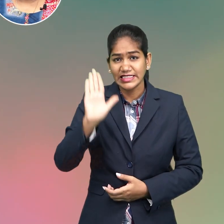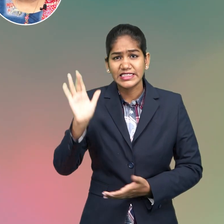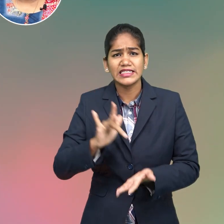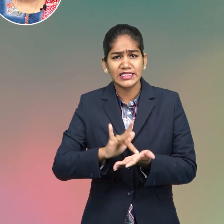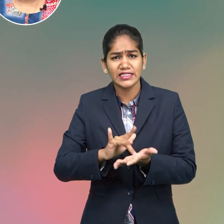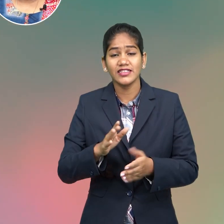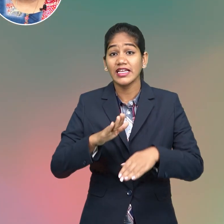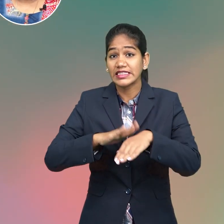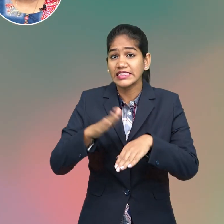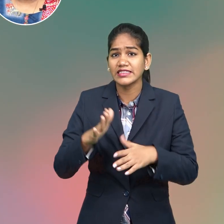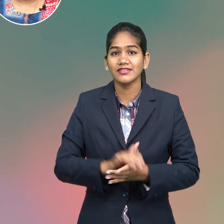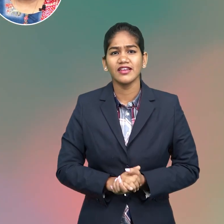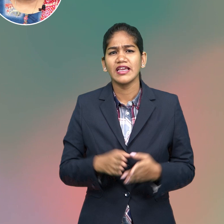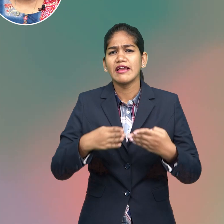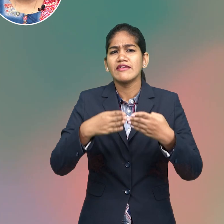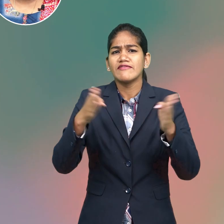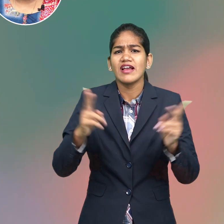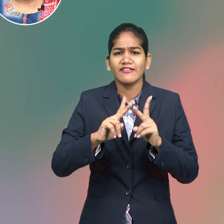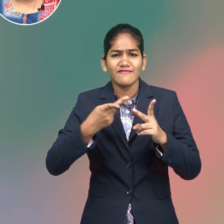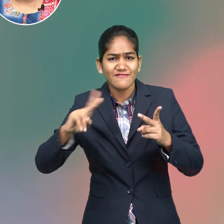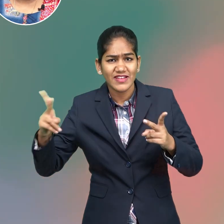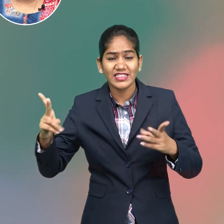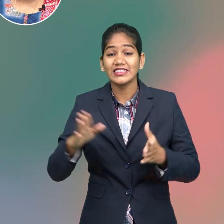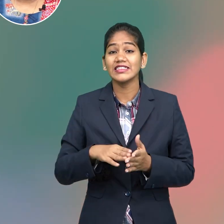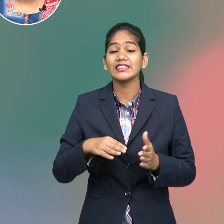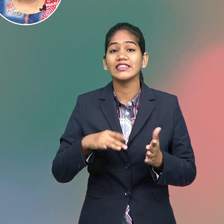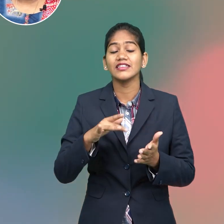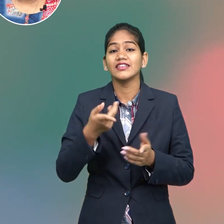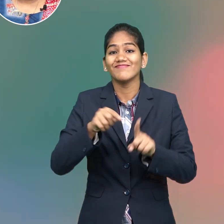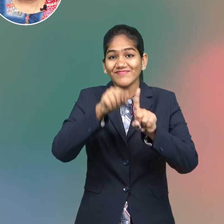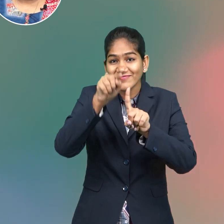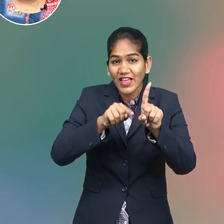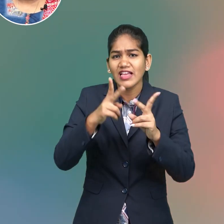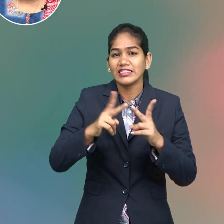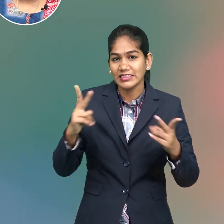India experiences wide variations in temperature.